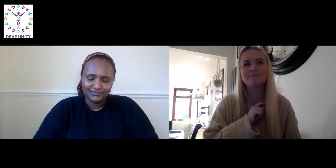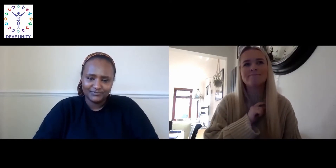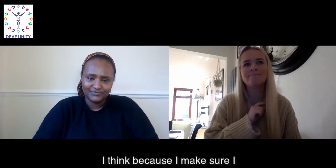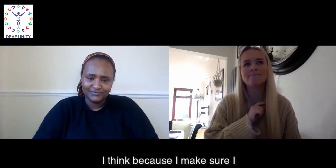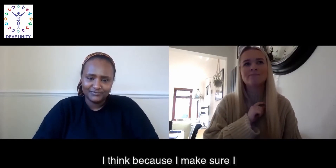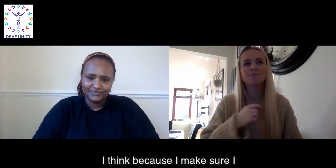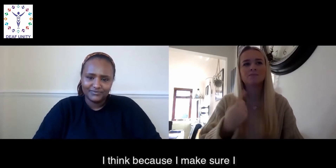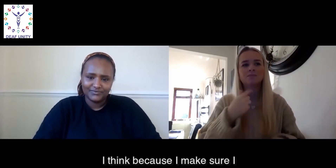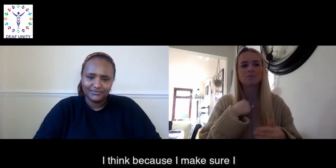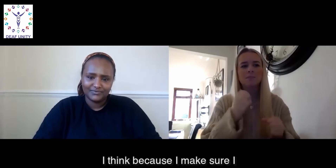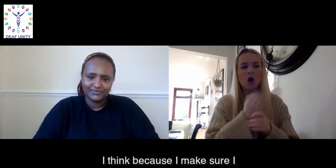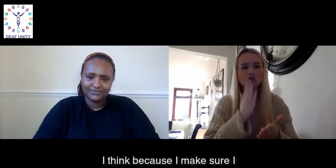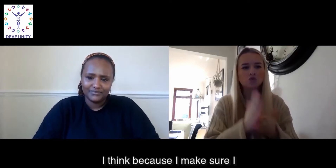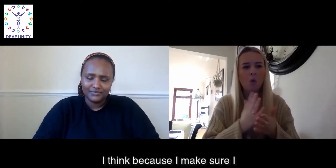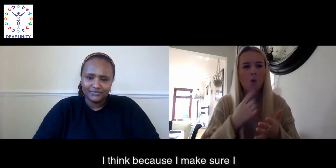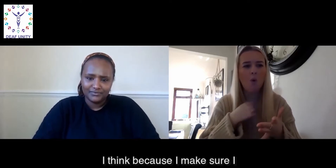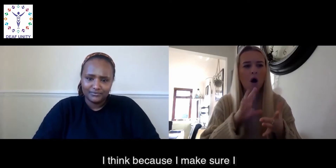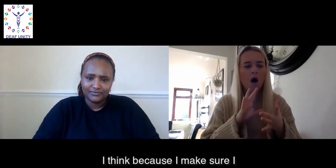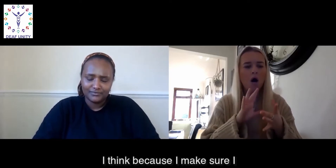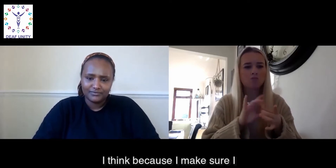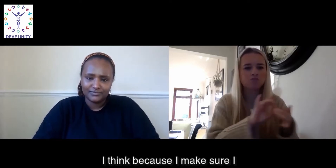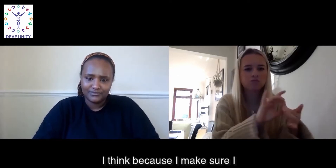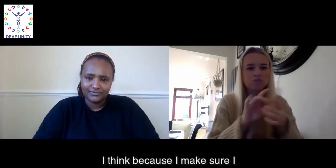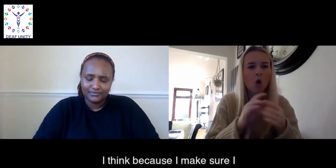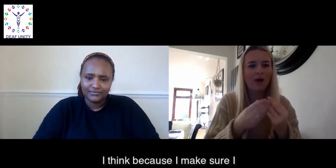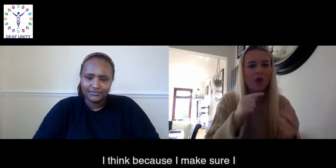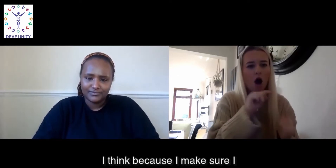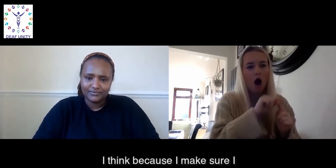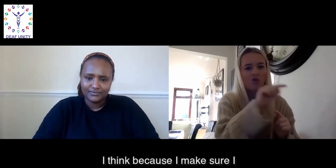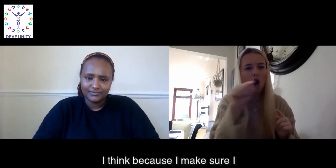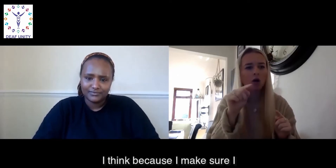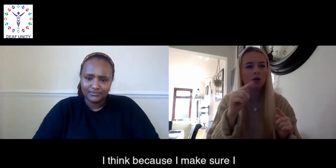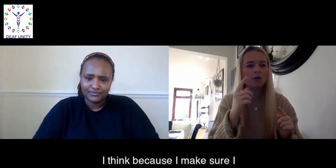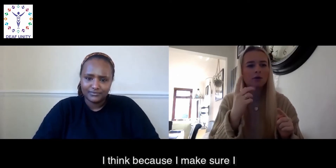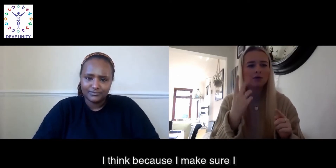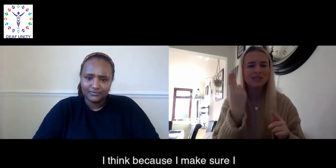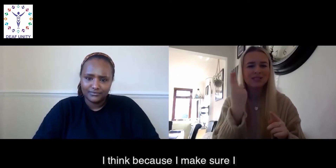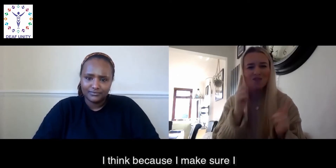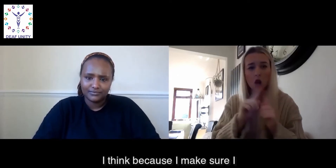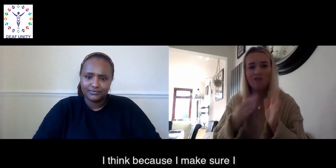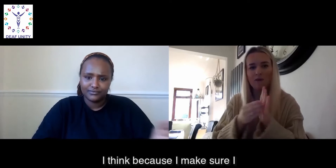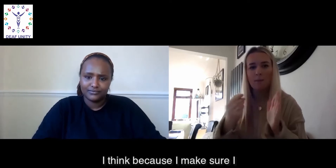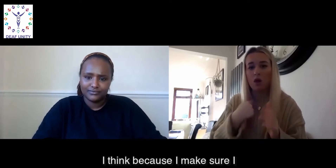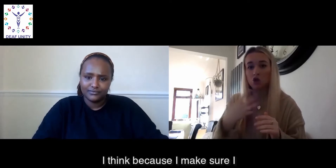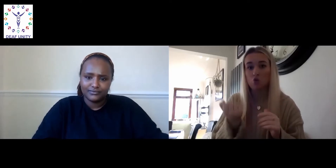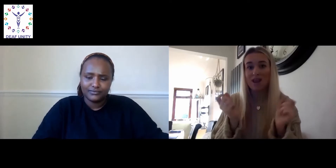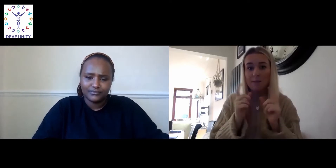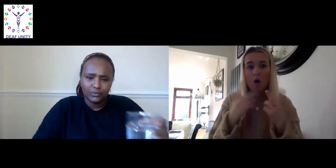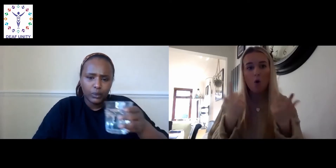I think because I make sure I connect with other deaf people.